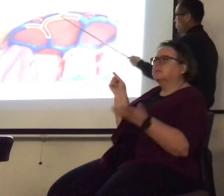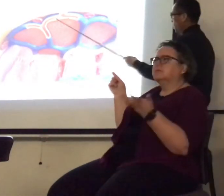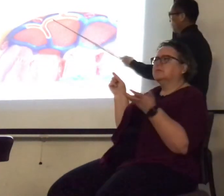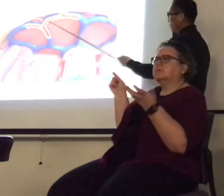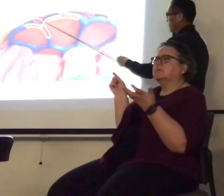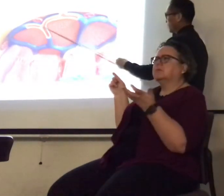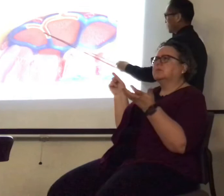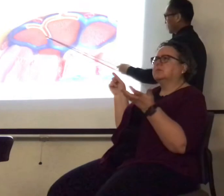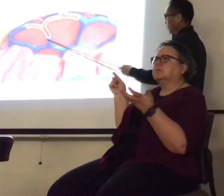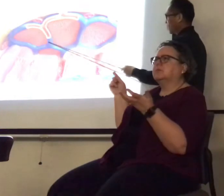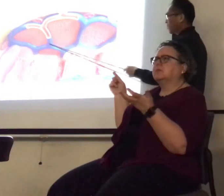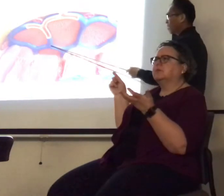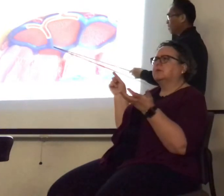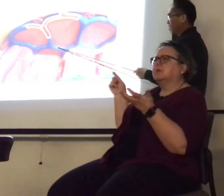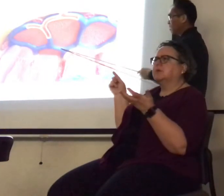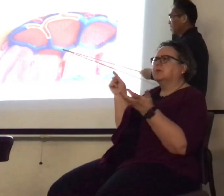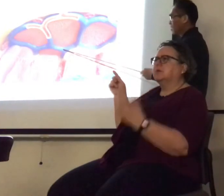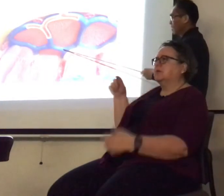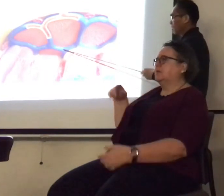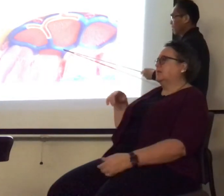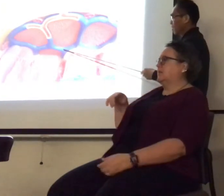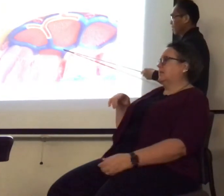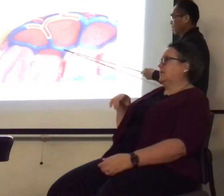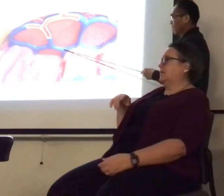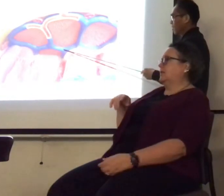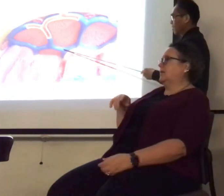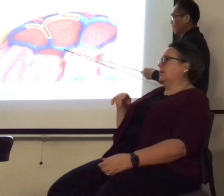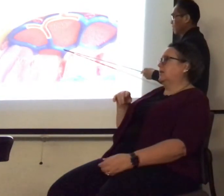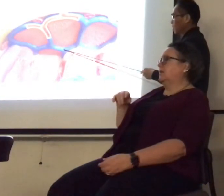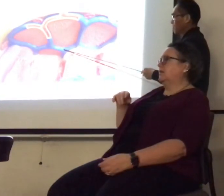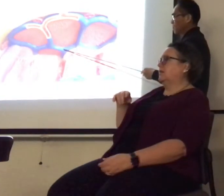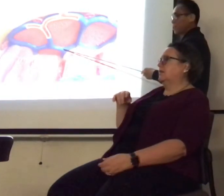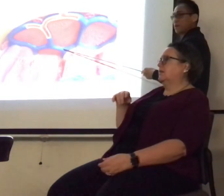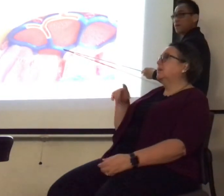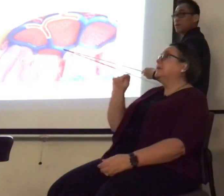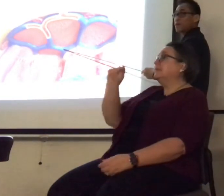This tubule system. What do we call it?